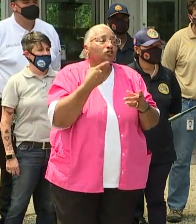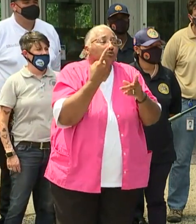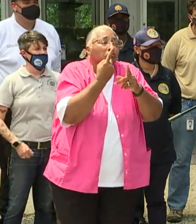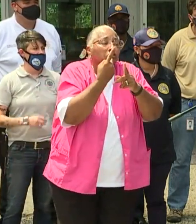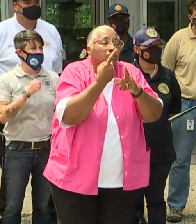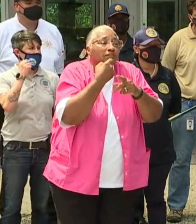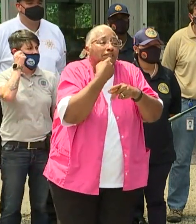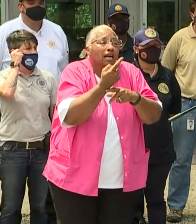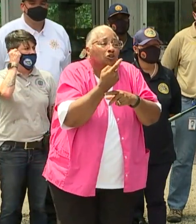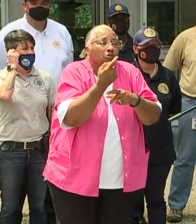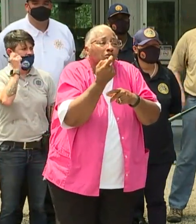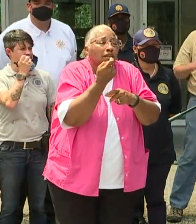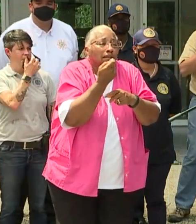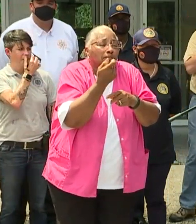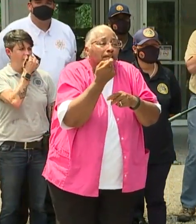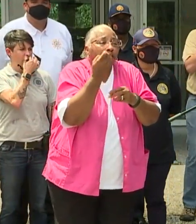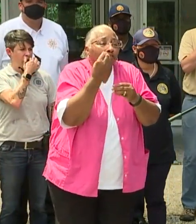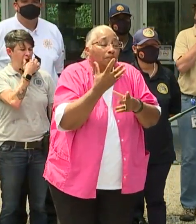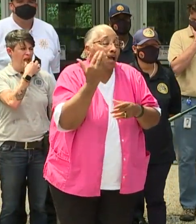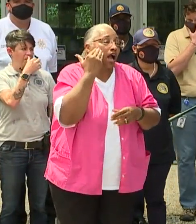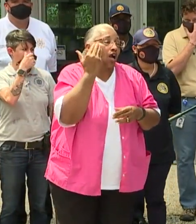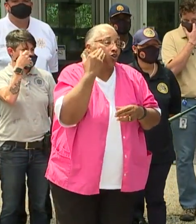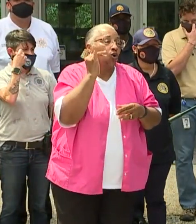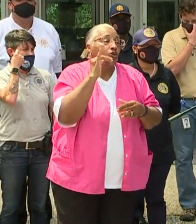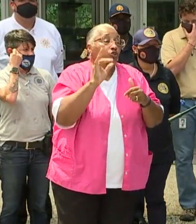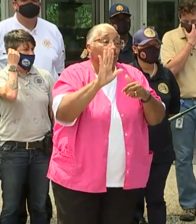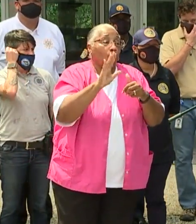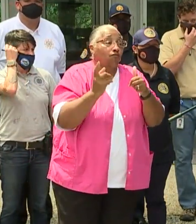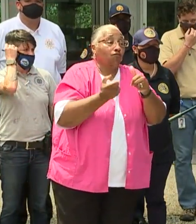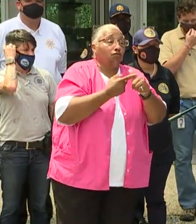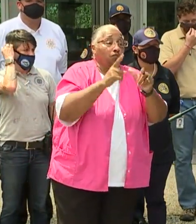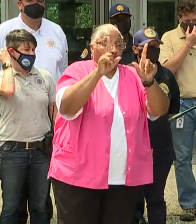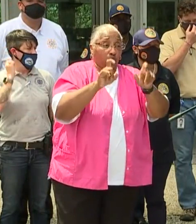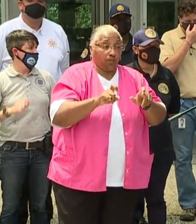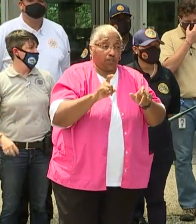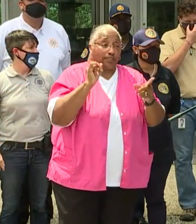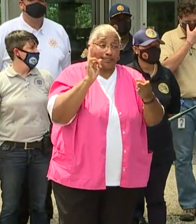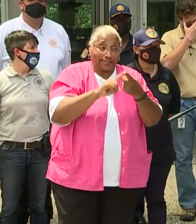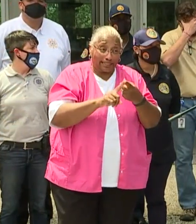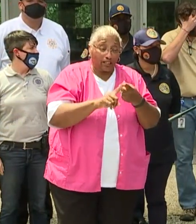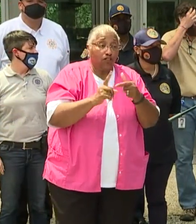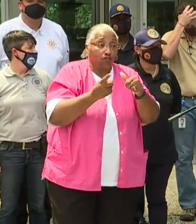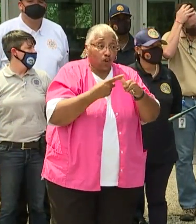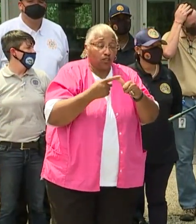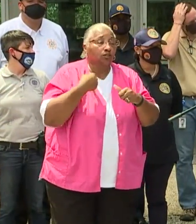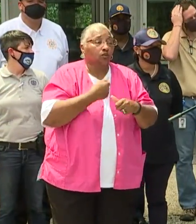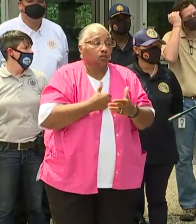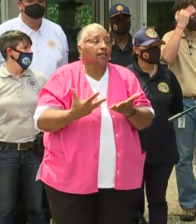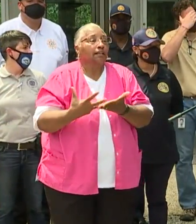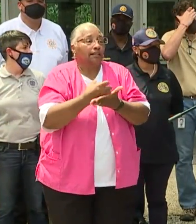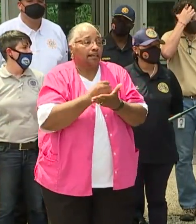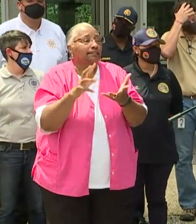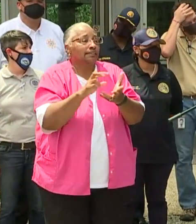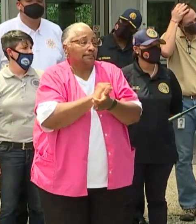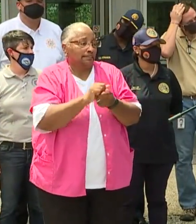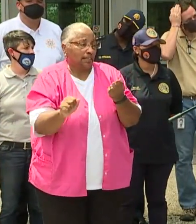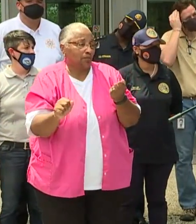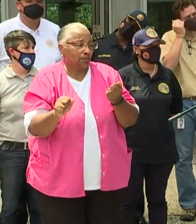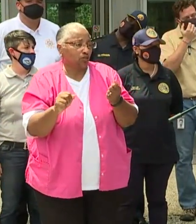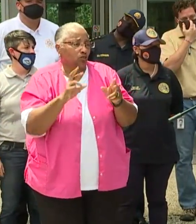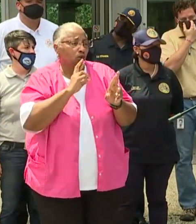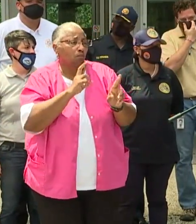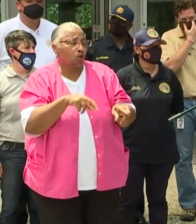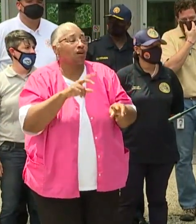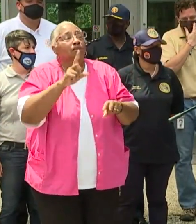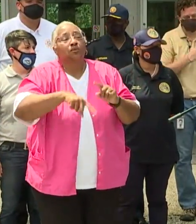be restored. I know that's your number one question, but until we can collect the damage assessment, we can't give you